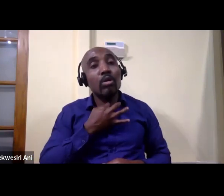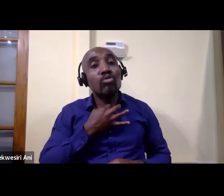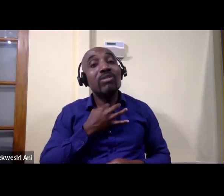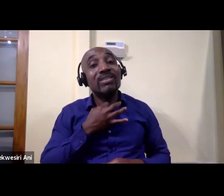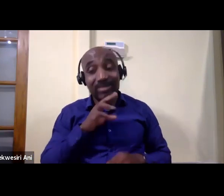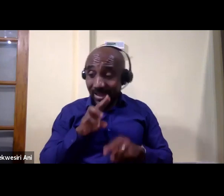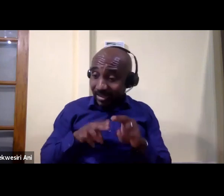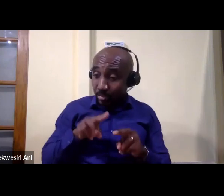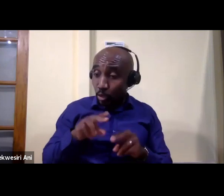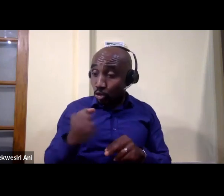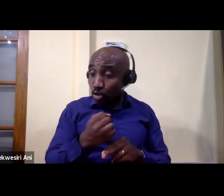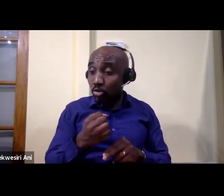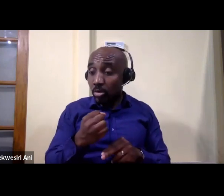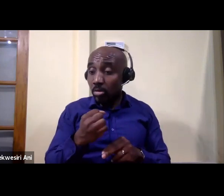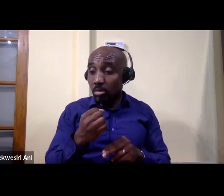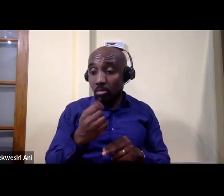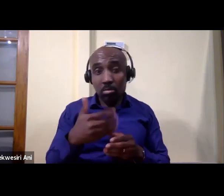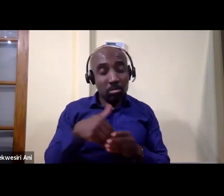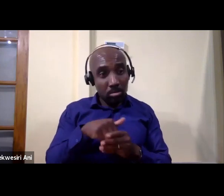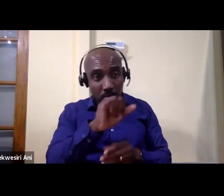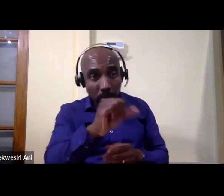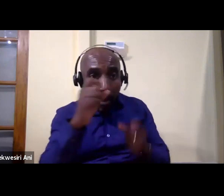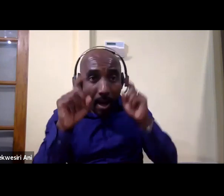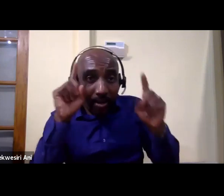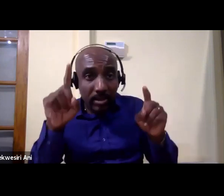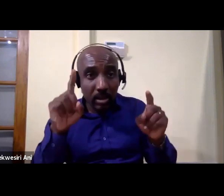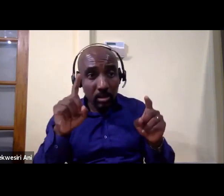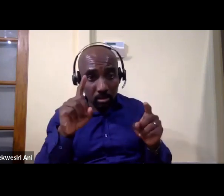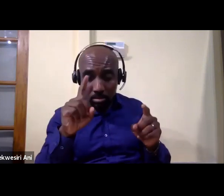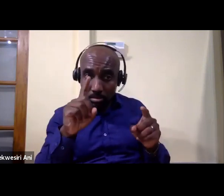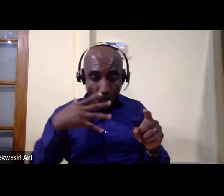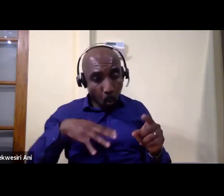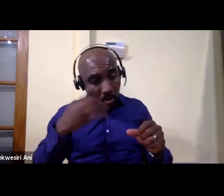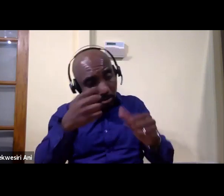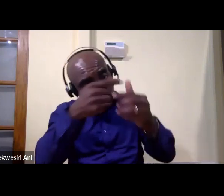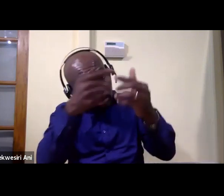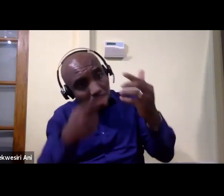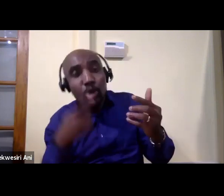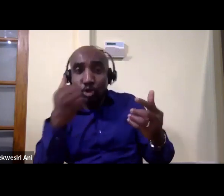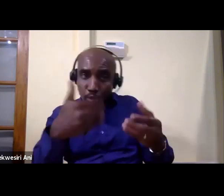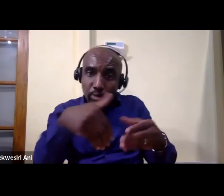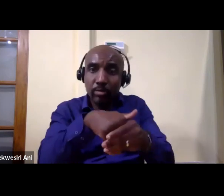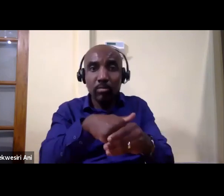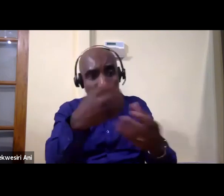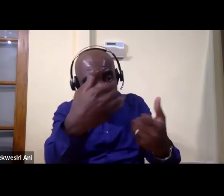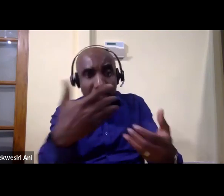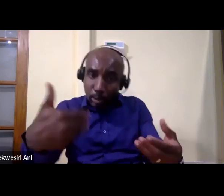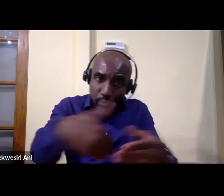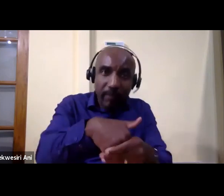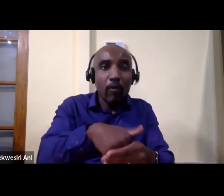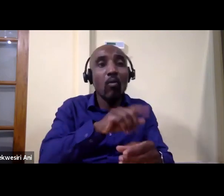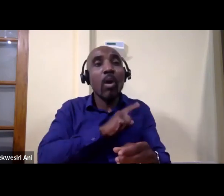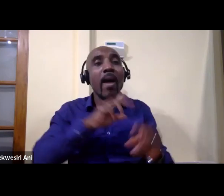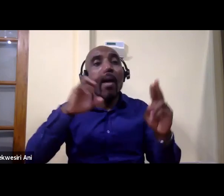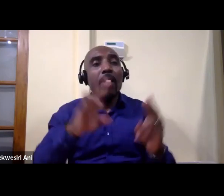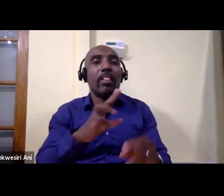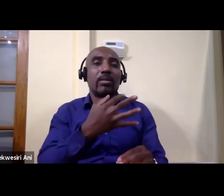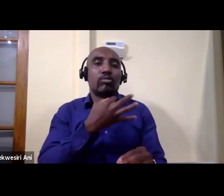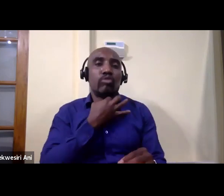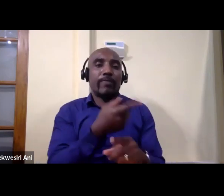into account the things that you're suggesting should happen to reduce your risk at